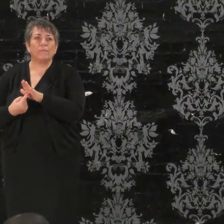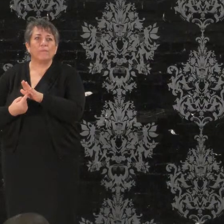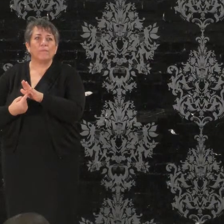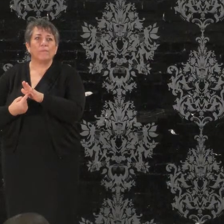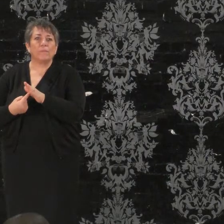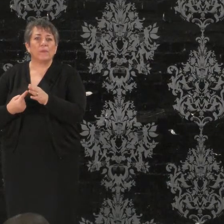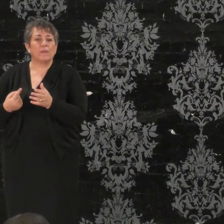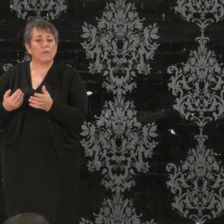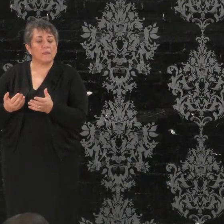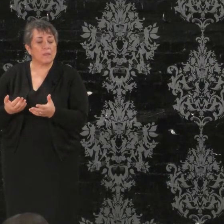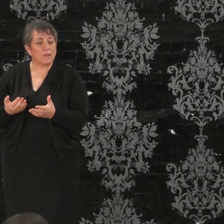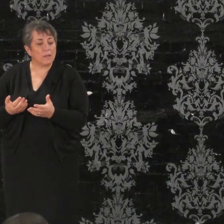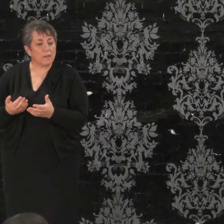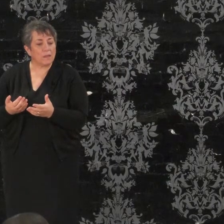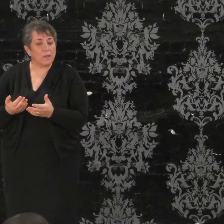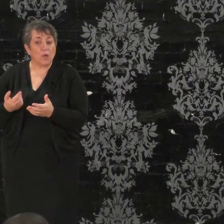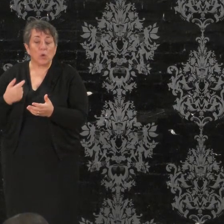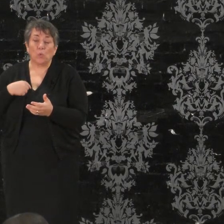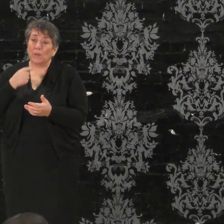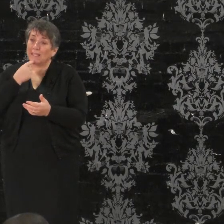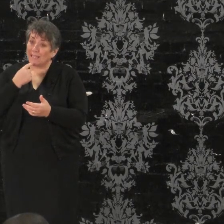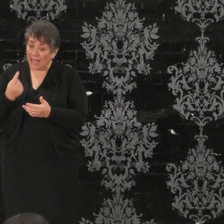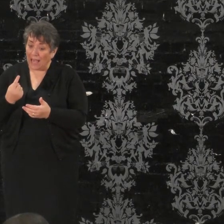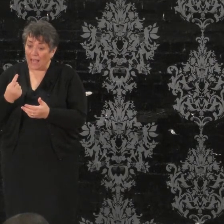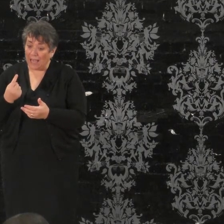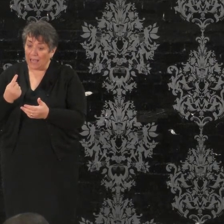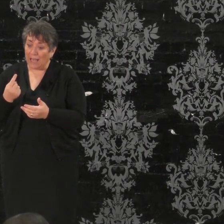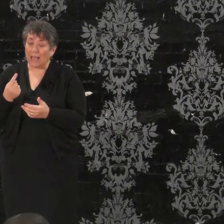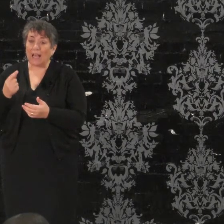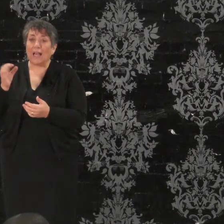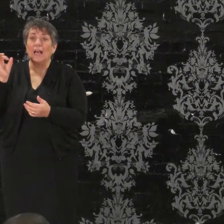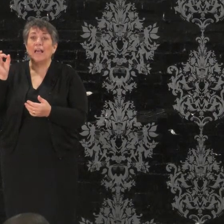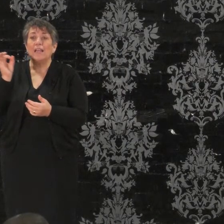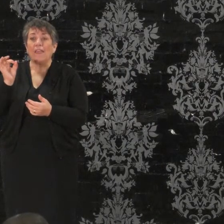the Young People's Action Group, which is nothing about us without us.